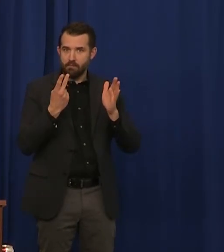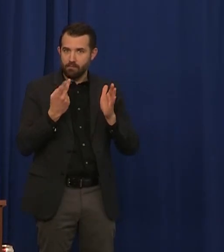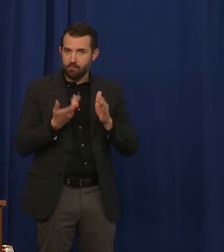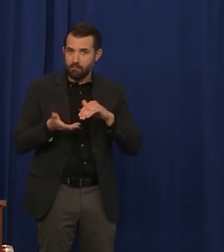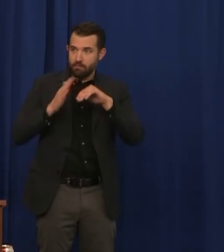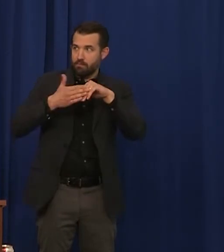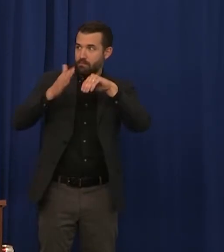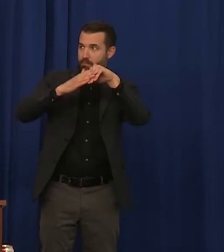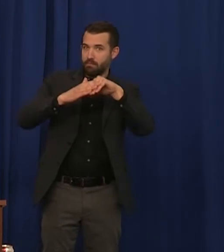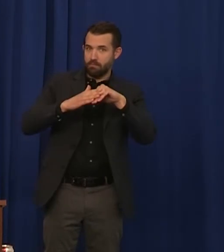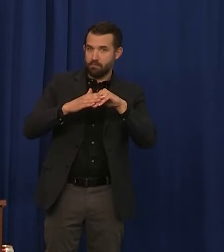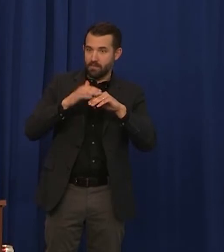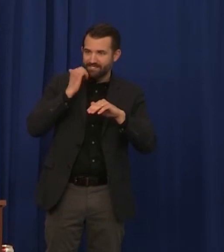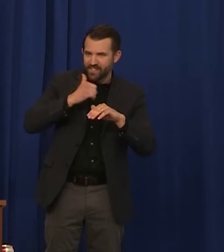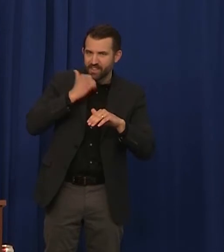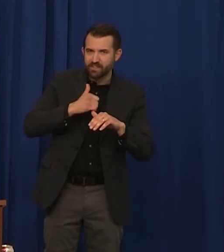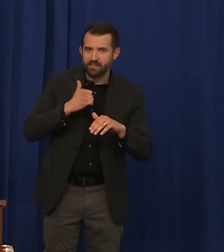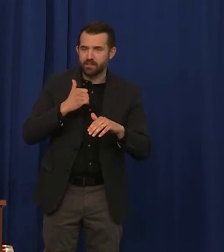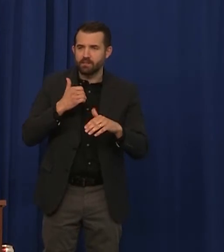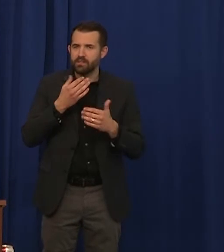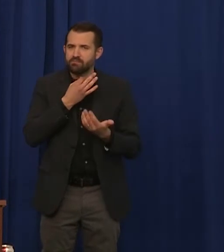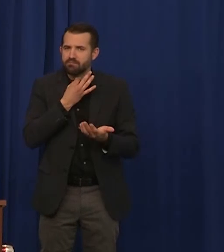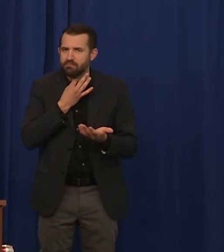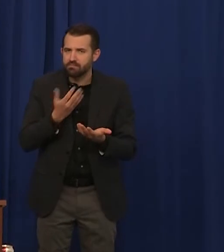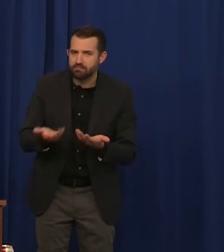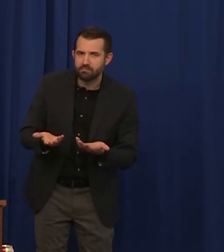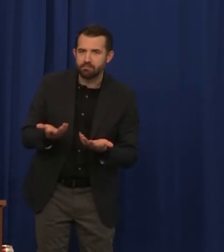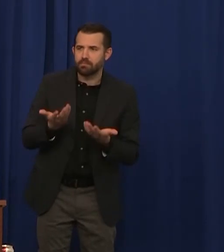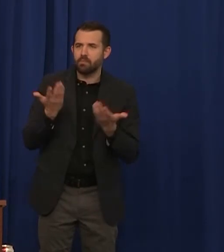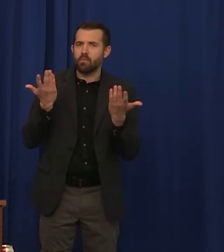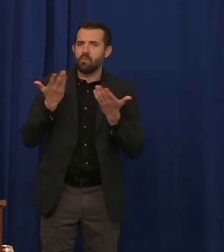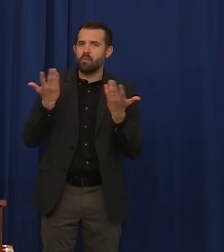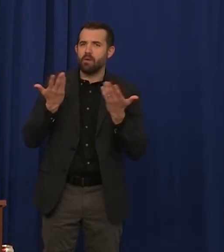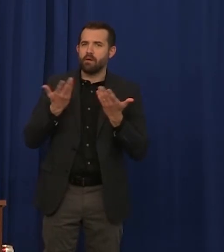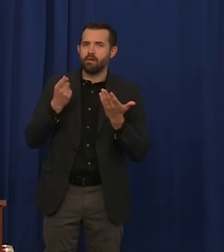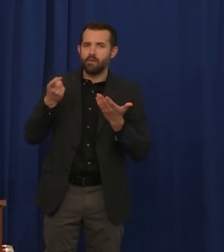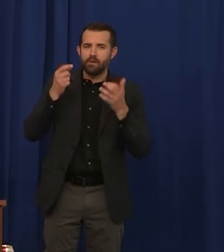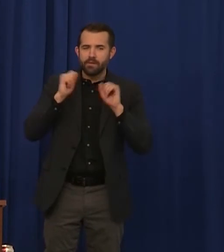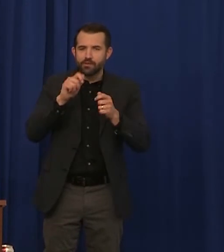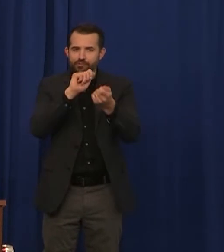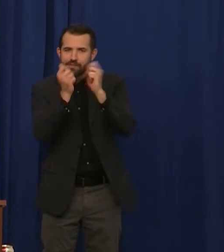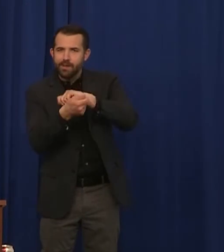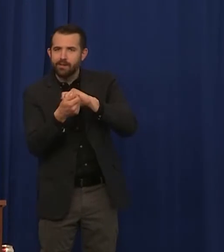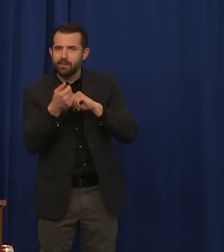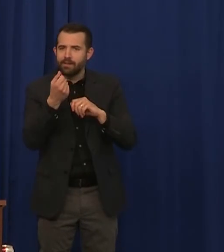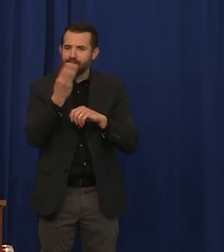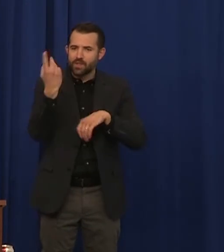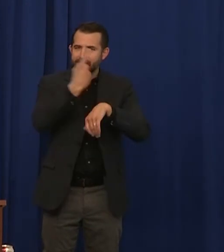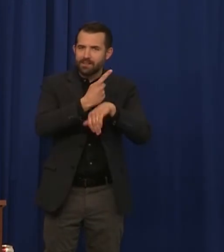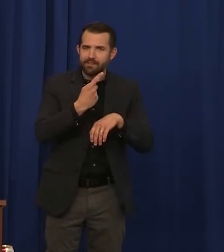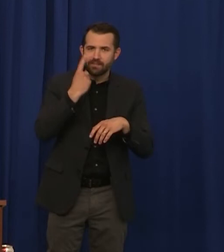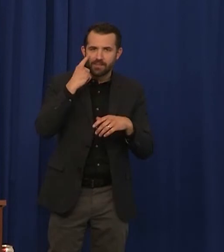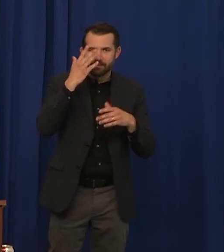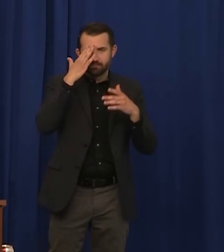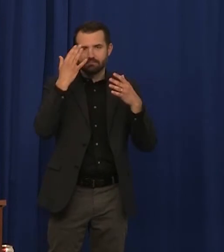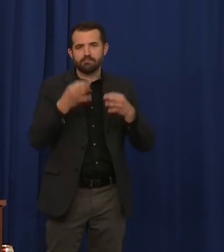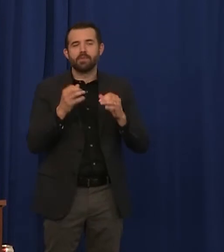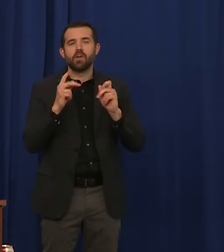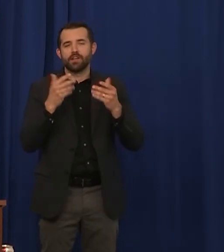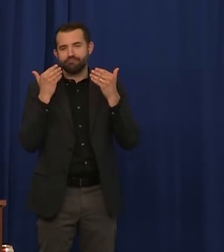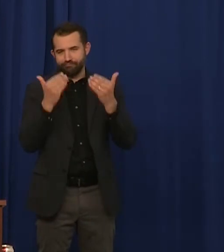could change possibly in 6 days that would say we don't need it anymore? The other question is about